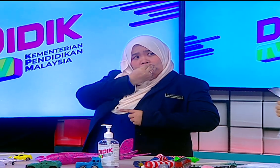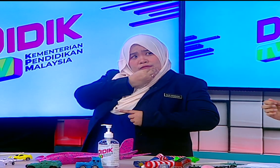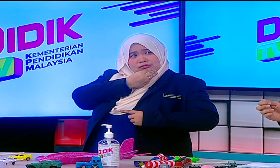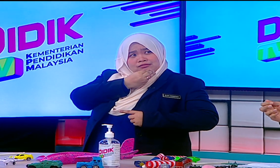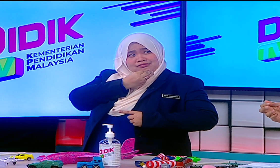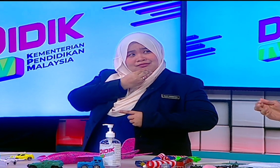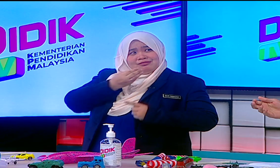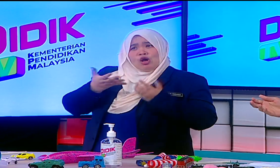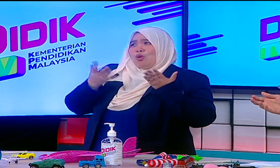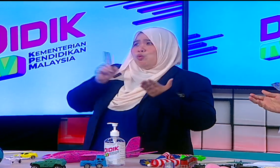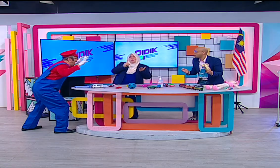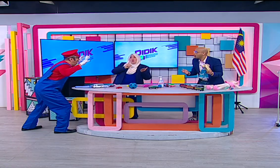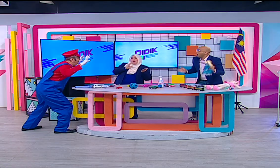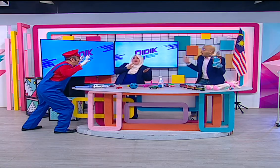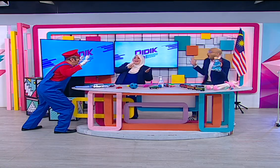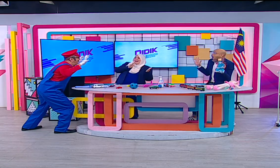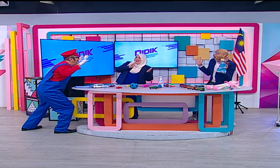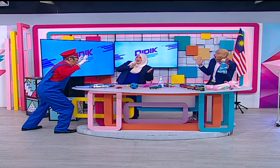Mario? Mr. Mario?